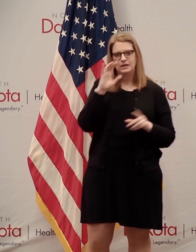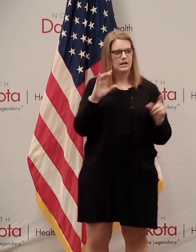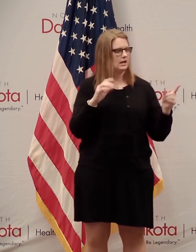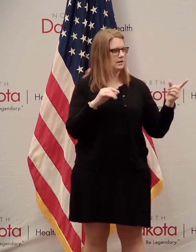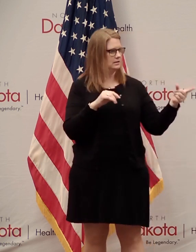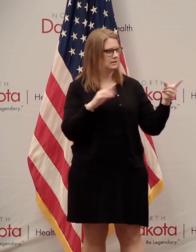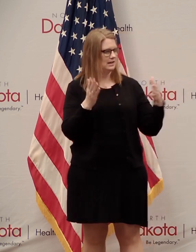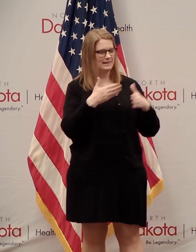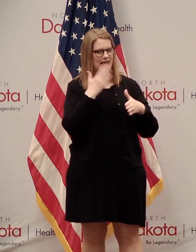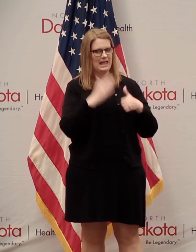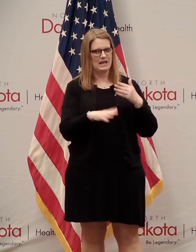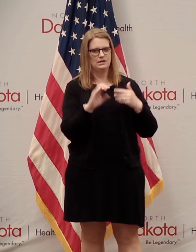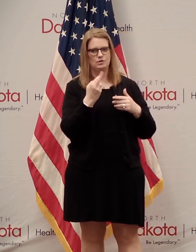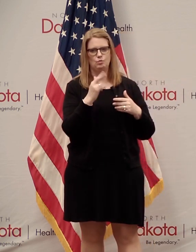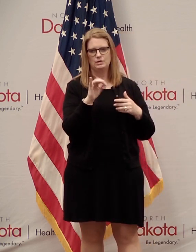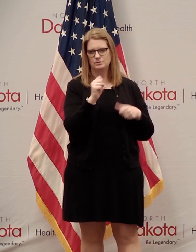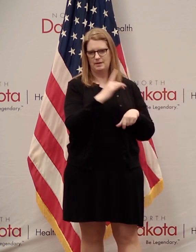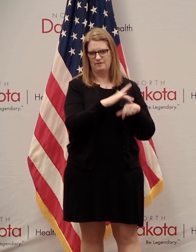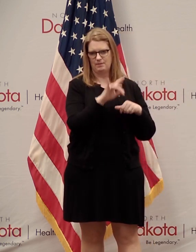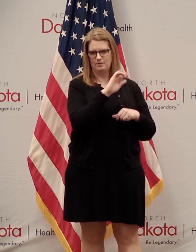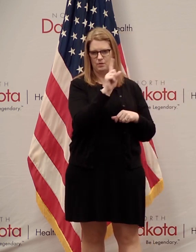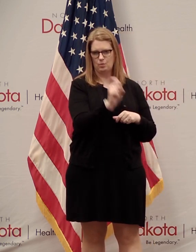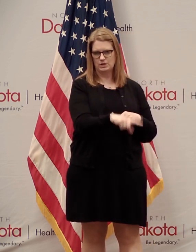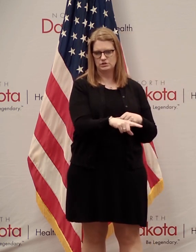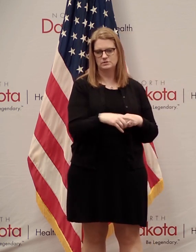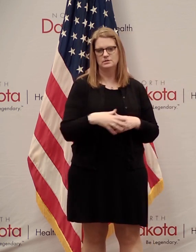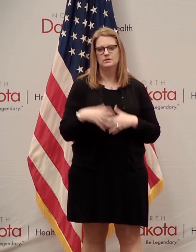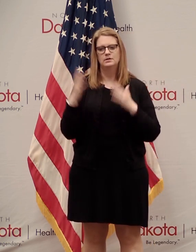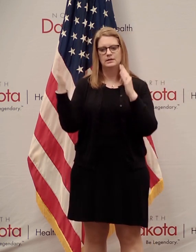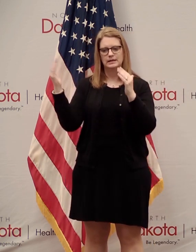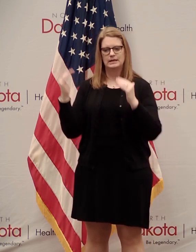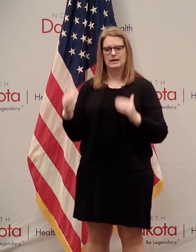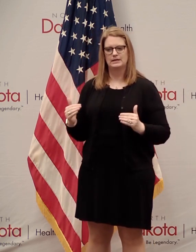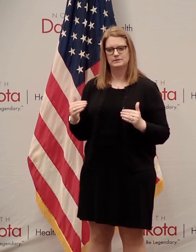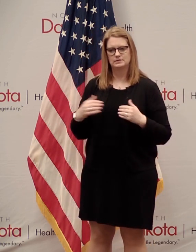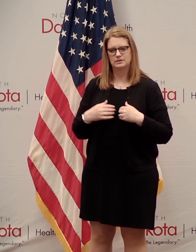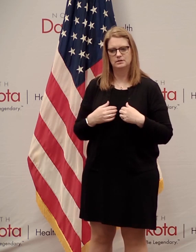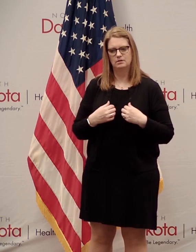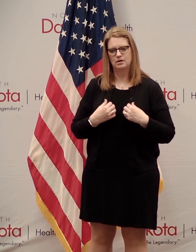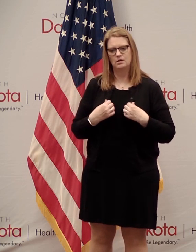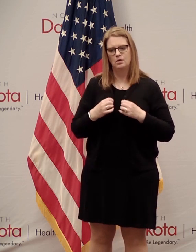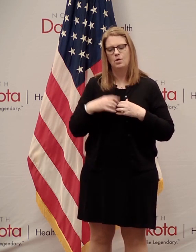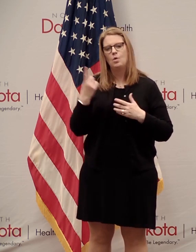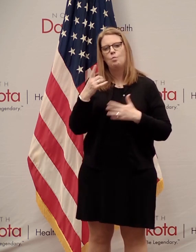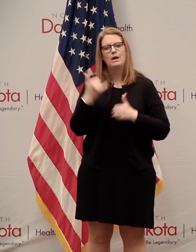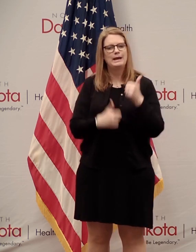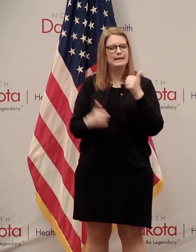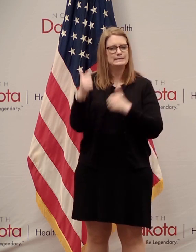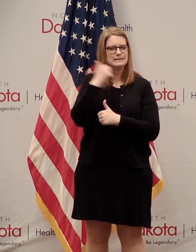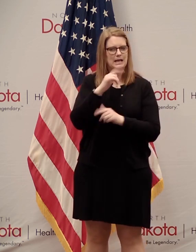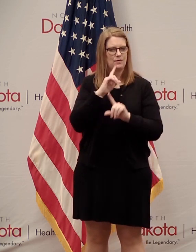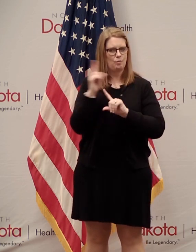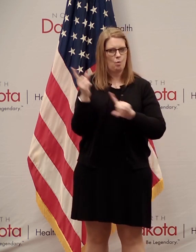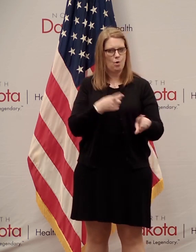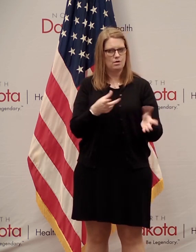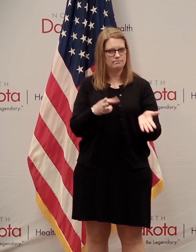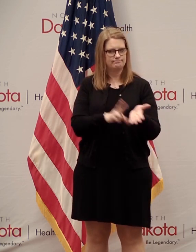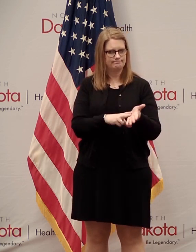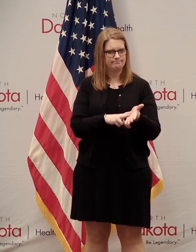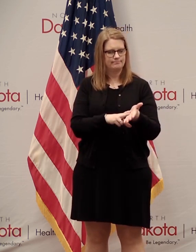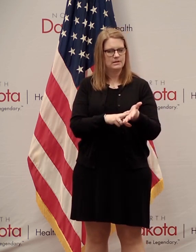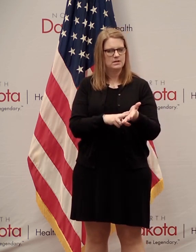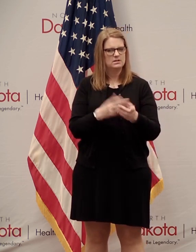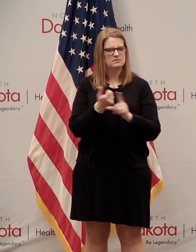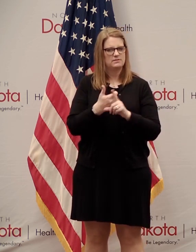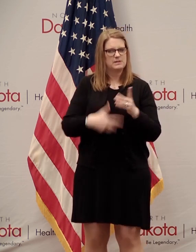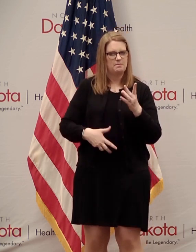questions afterwards. Next up, I want to talk about one executive order that we're amending today. And this relates